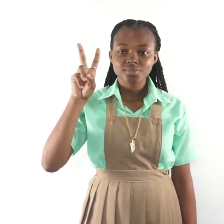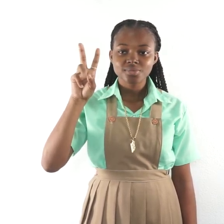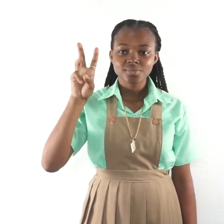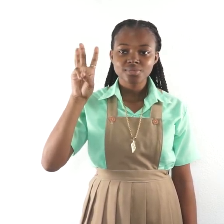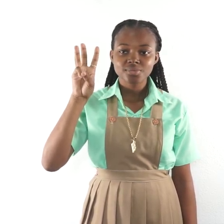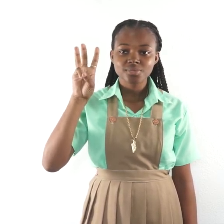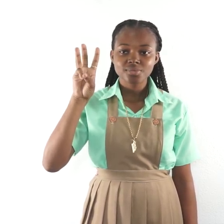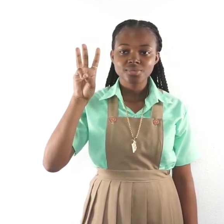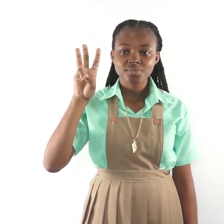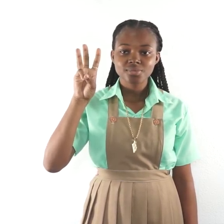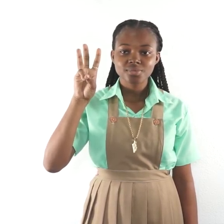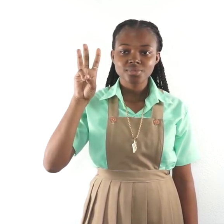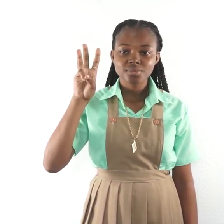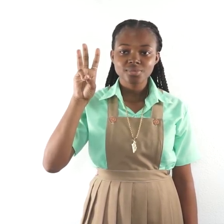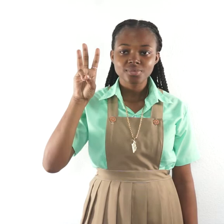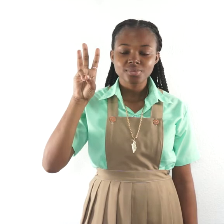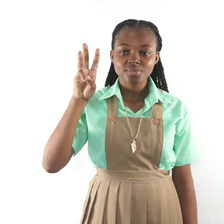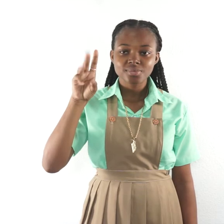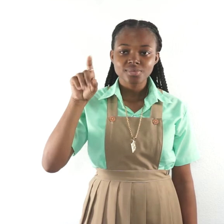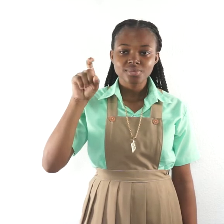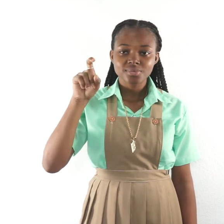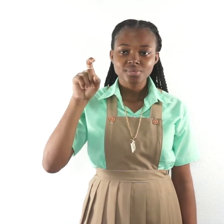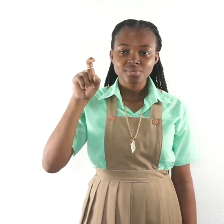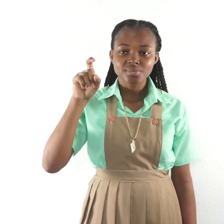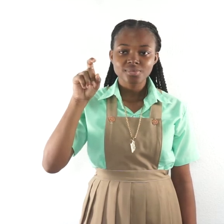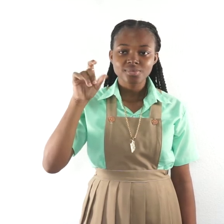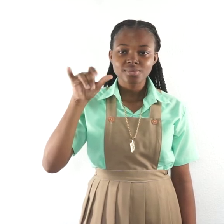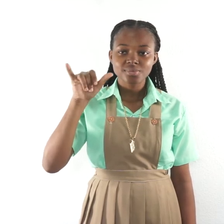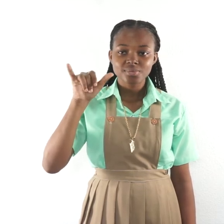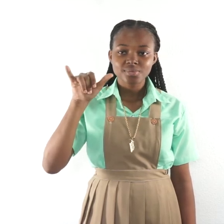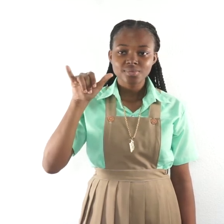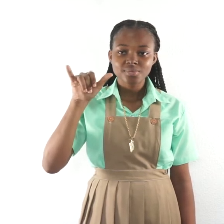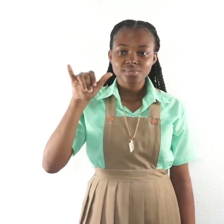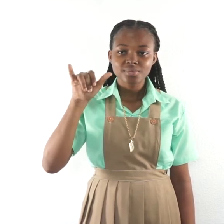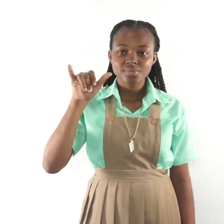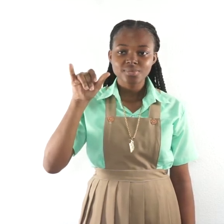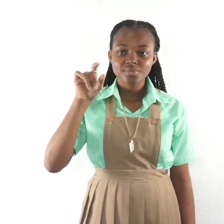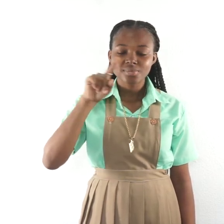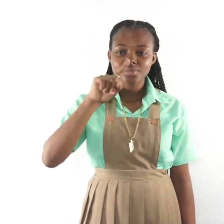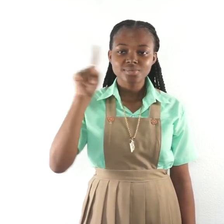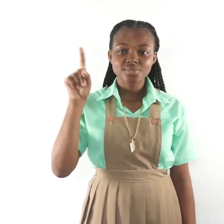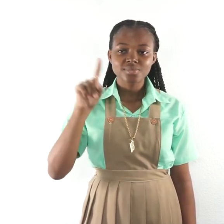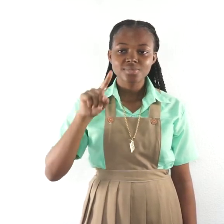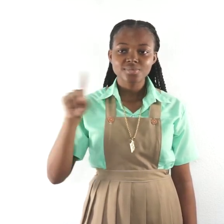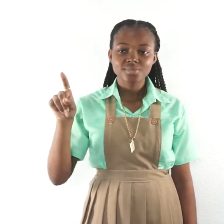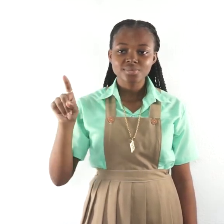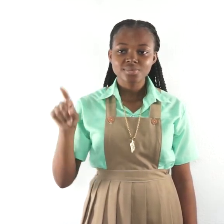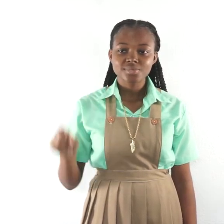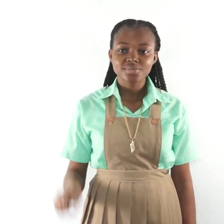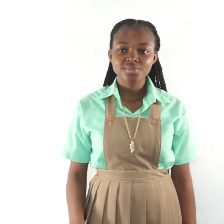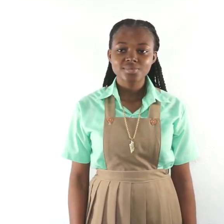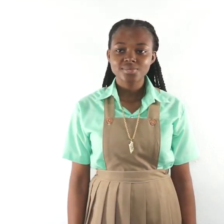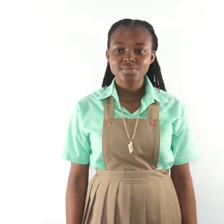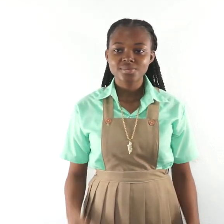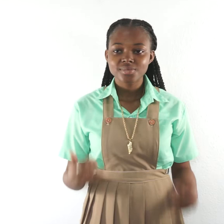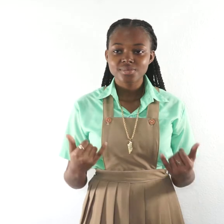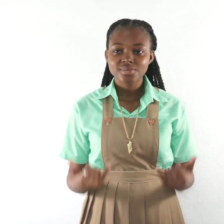W, X, Y, and Z Now